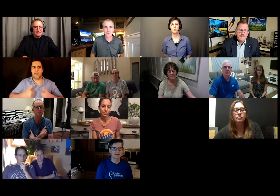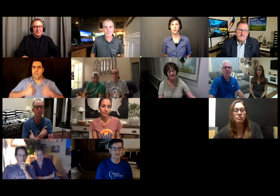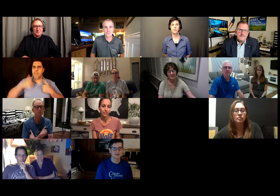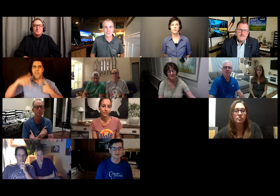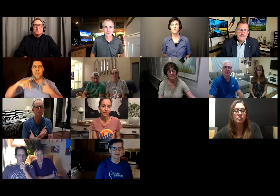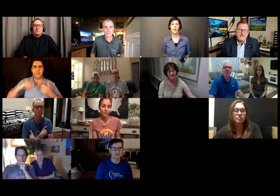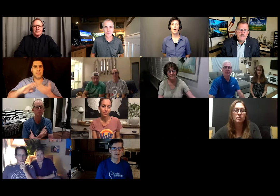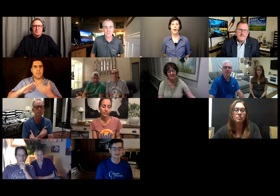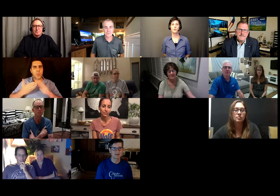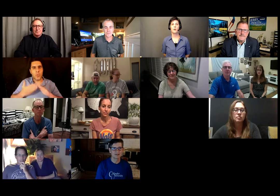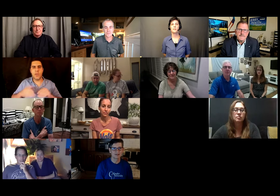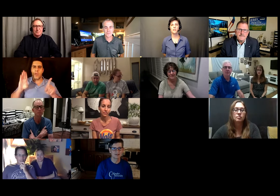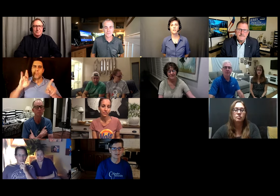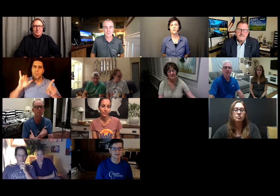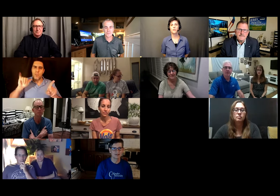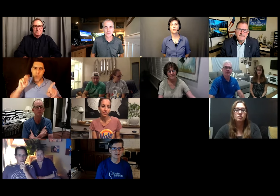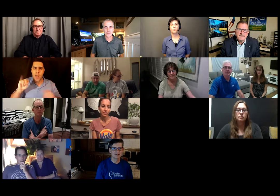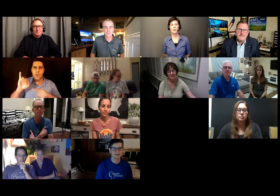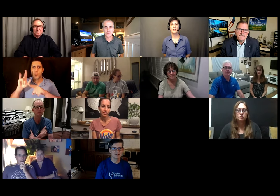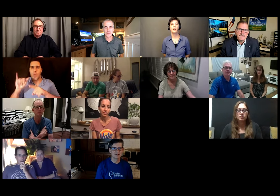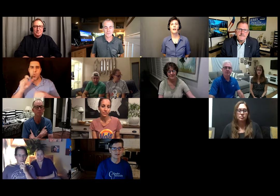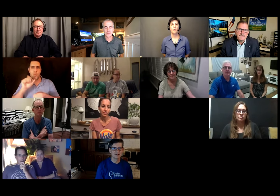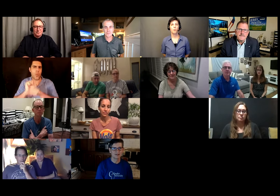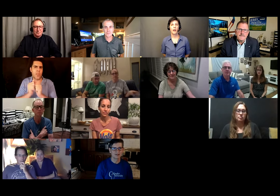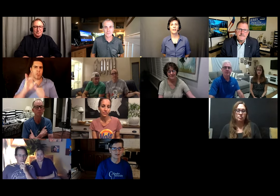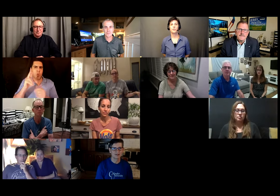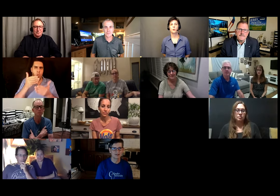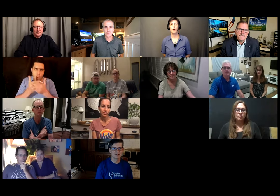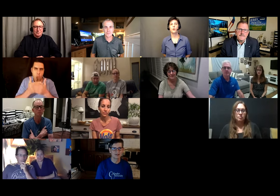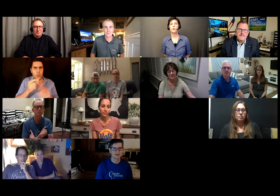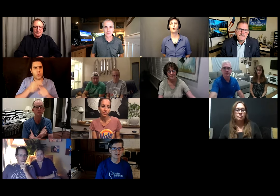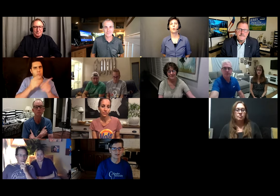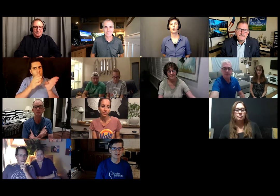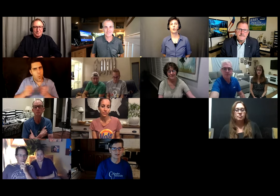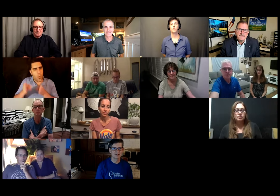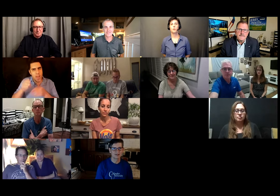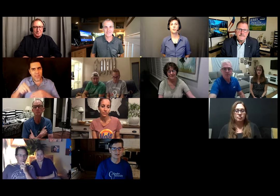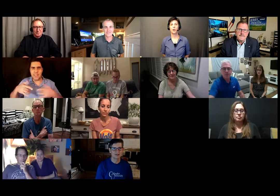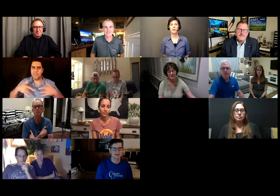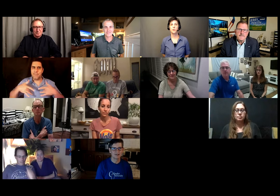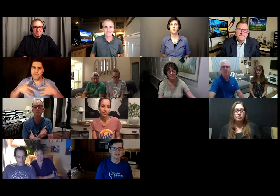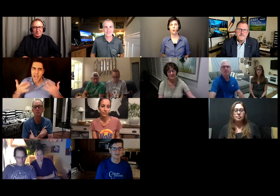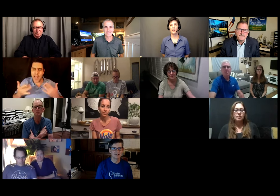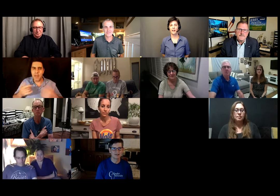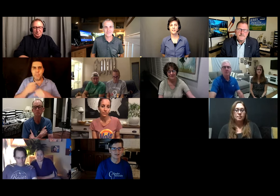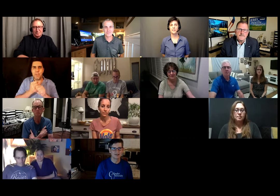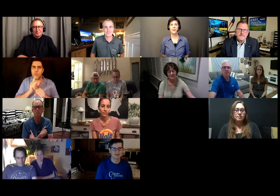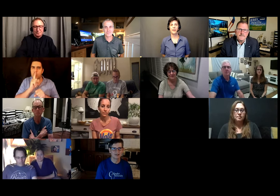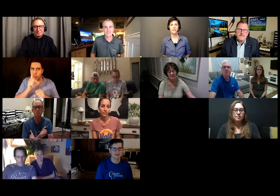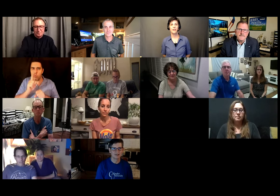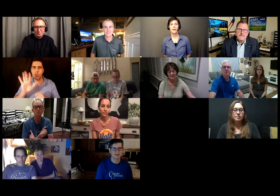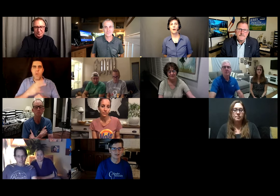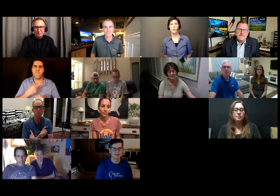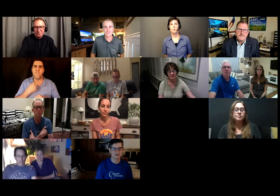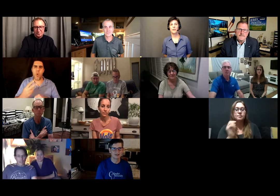your experiences as residents of this community. And Brian and Julia also, who work closely with Jerry to organize this